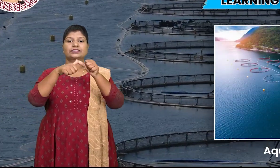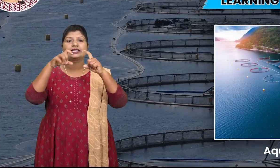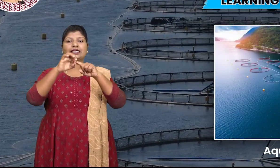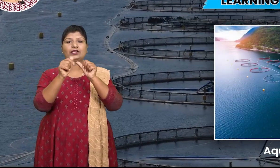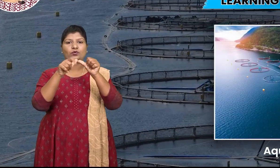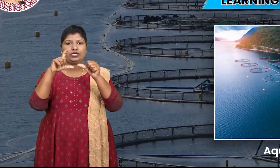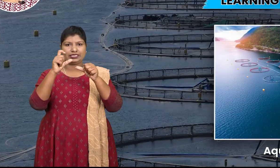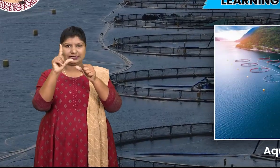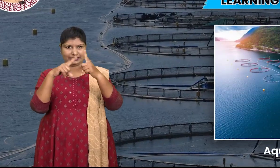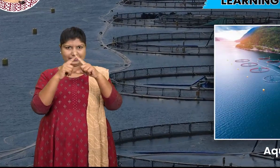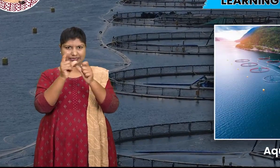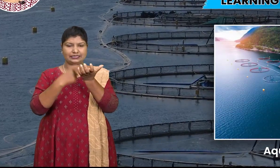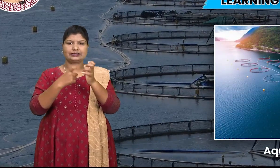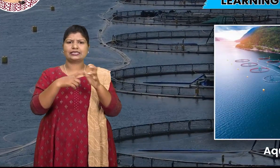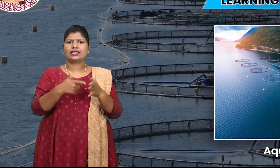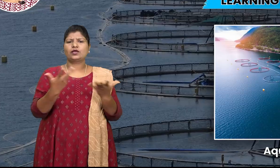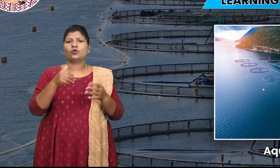aquaculture,